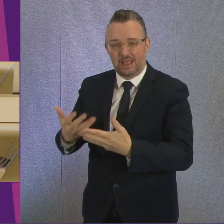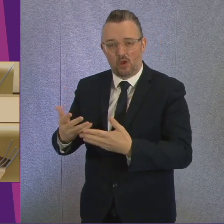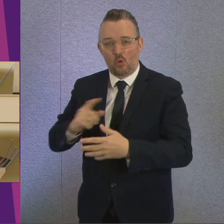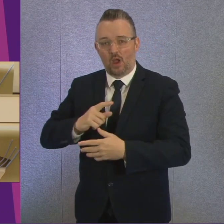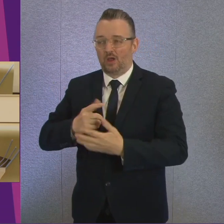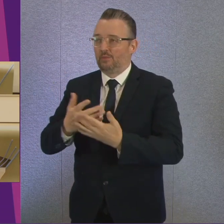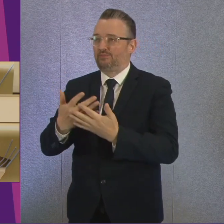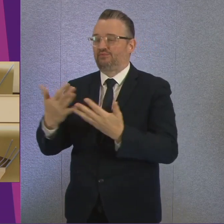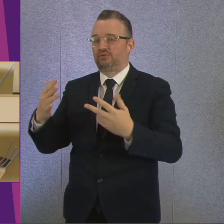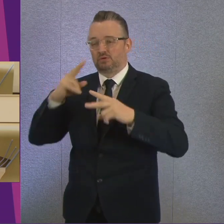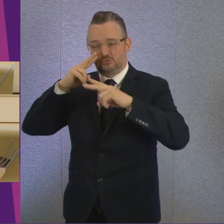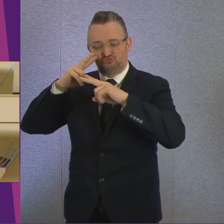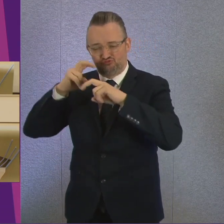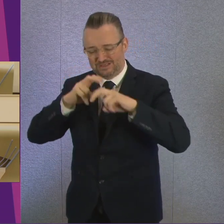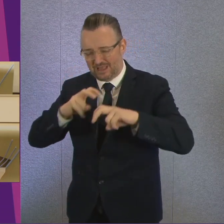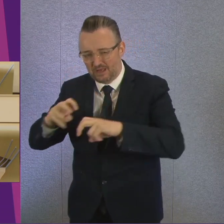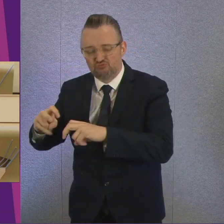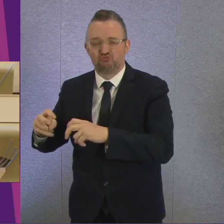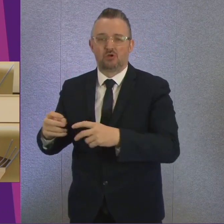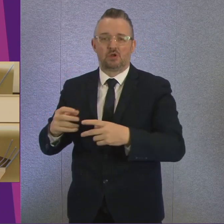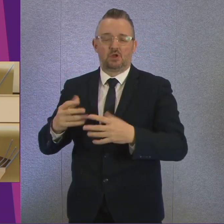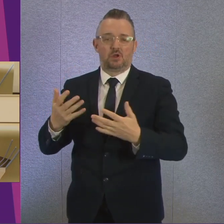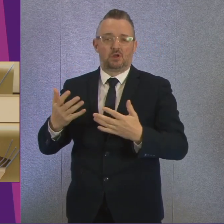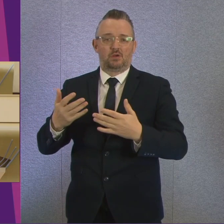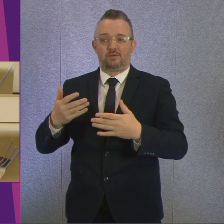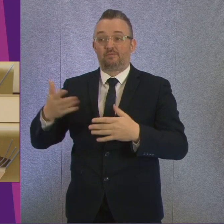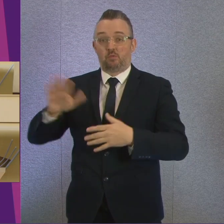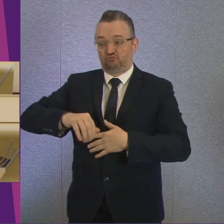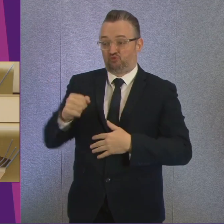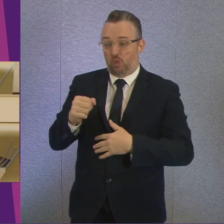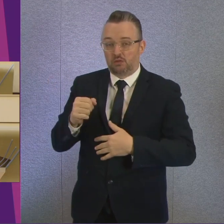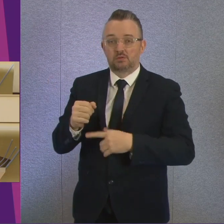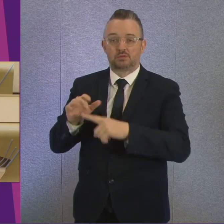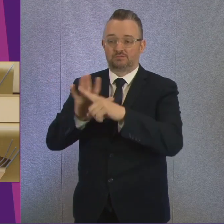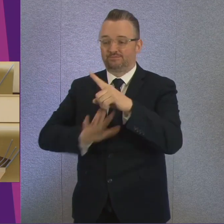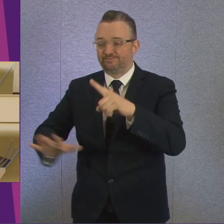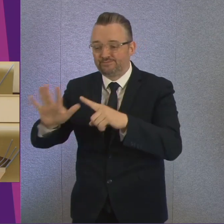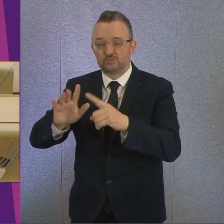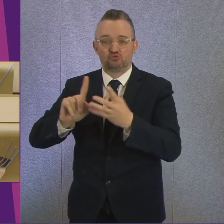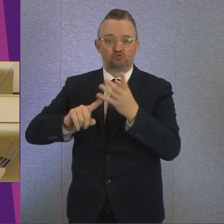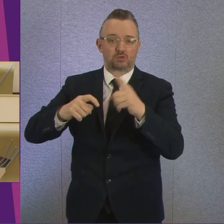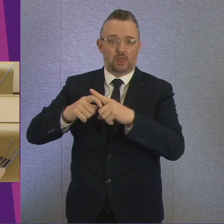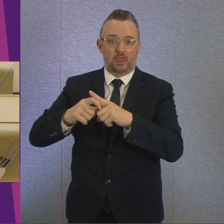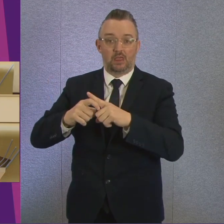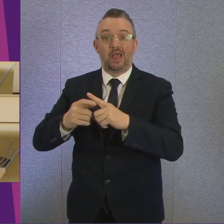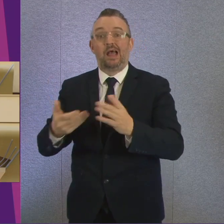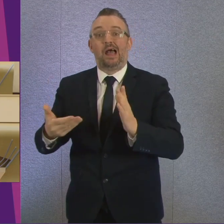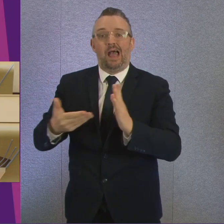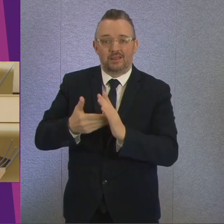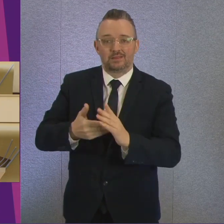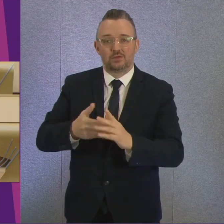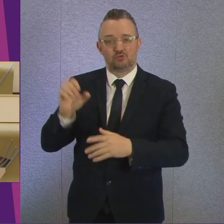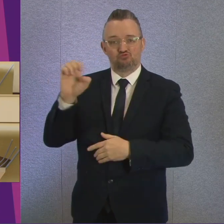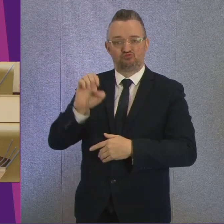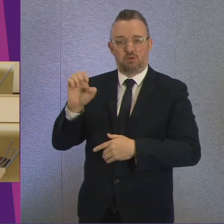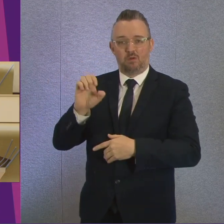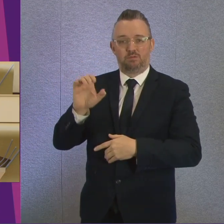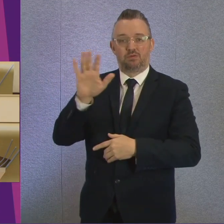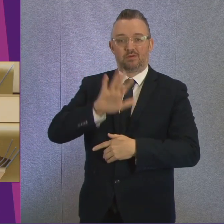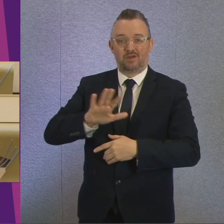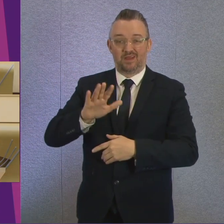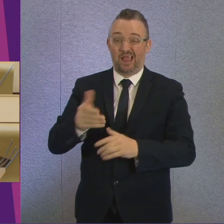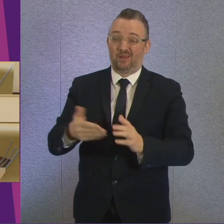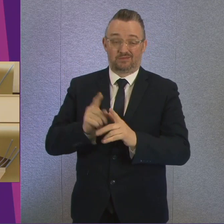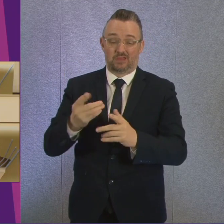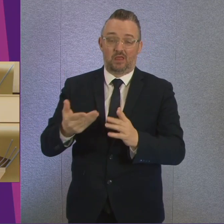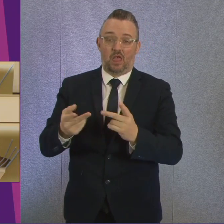researchers and others from Scotland as part of both a UK and a European exercise, and in some instances a global